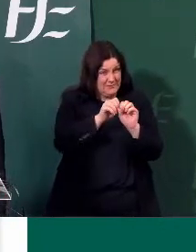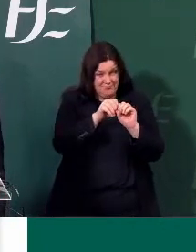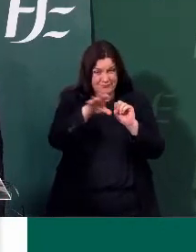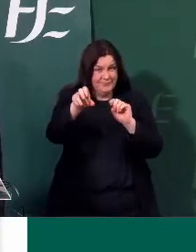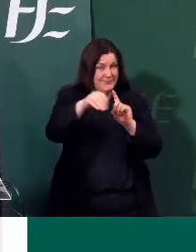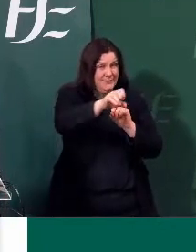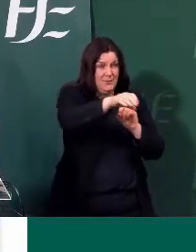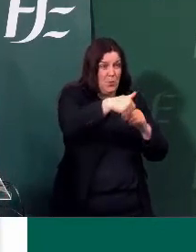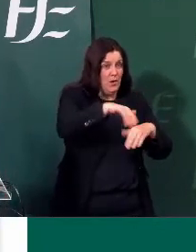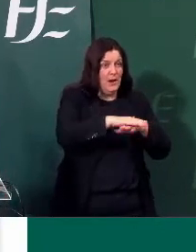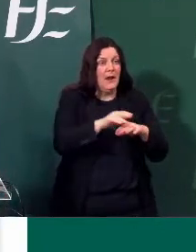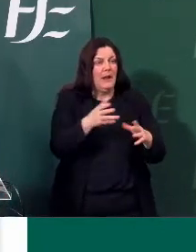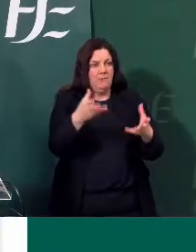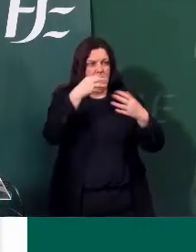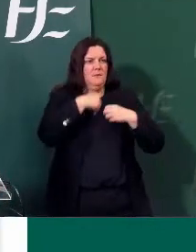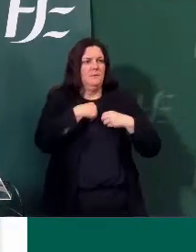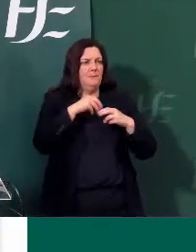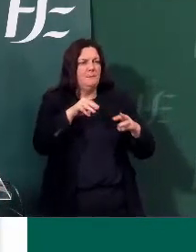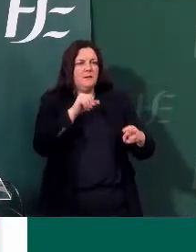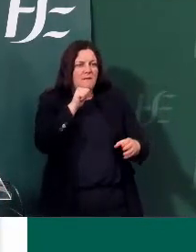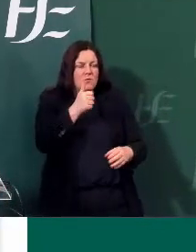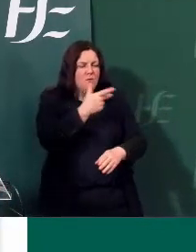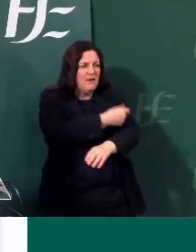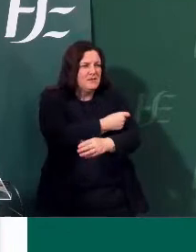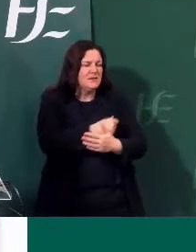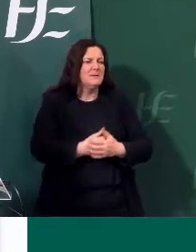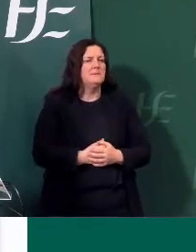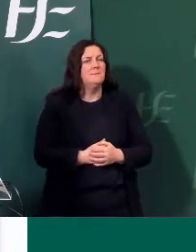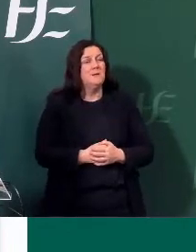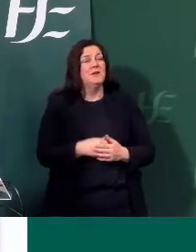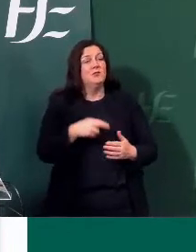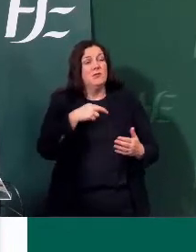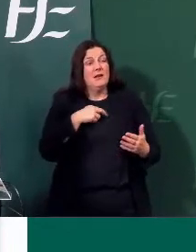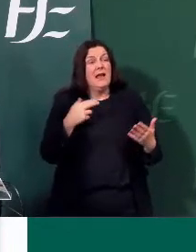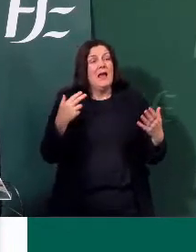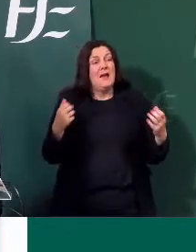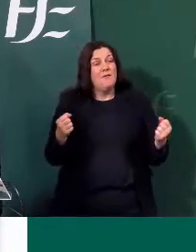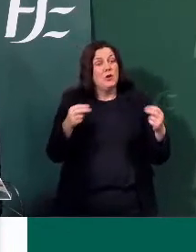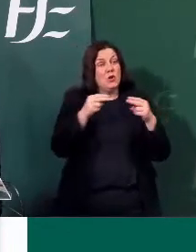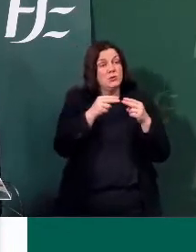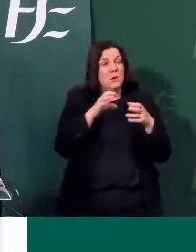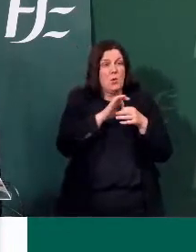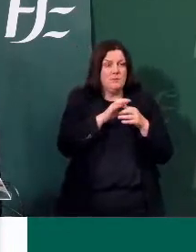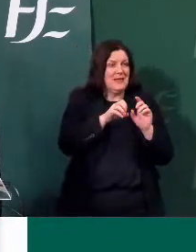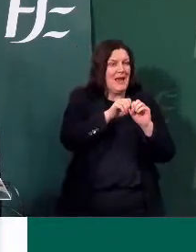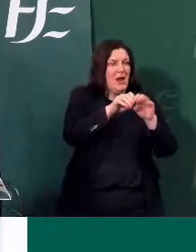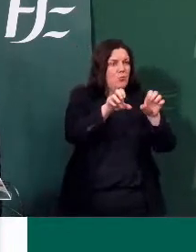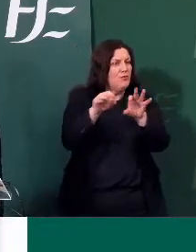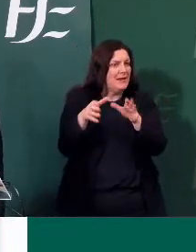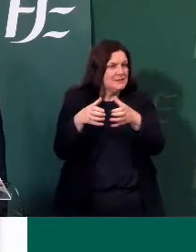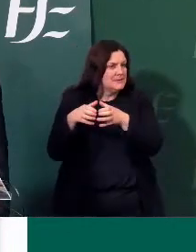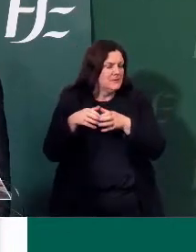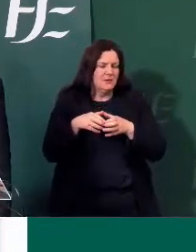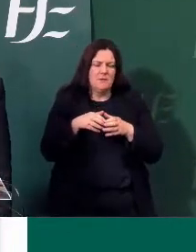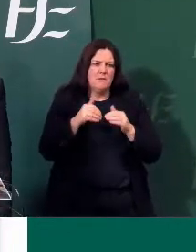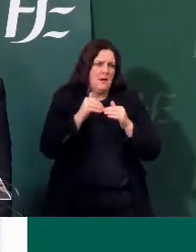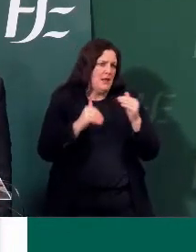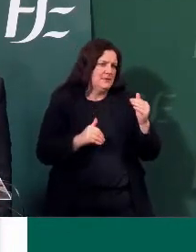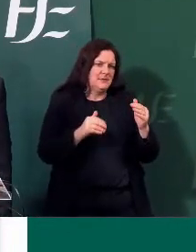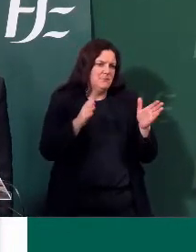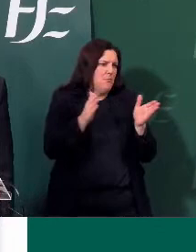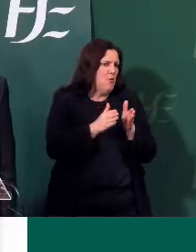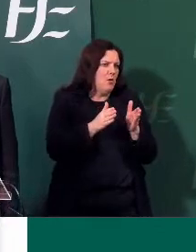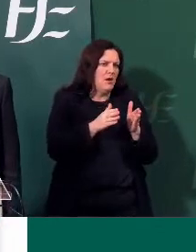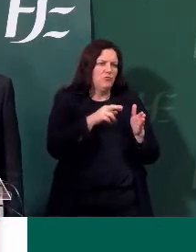homes, relatively small numbers associated with compared to back in January, and a much lower degree of harm when compared to